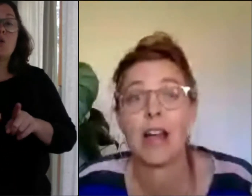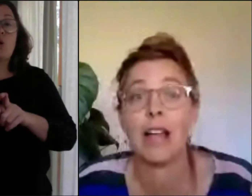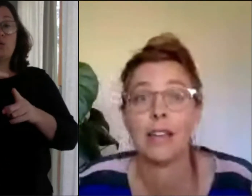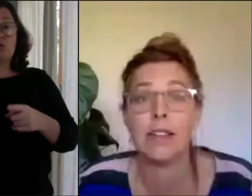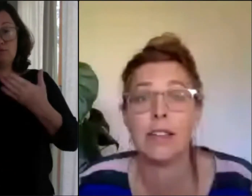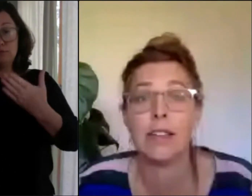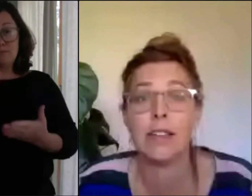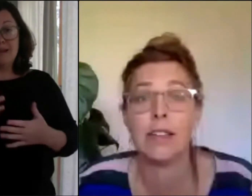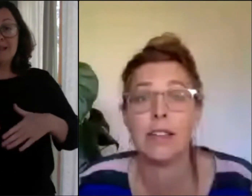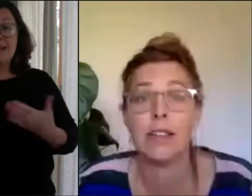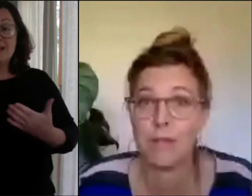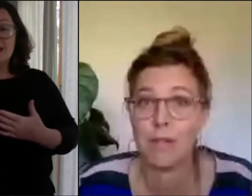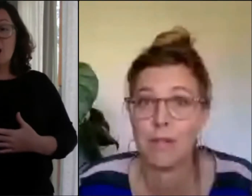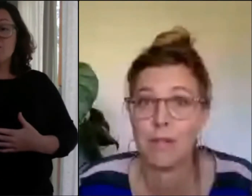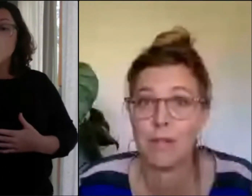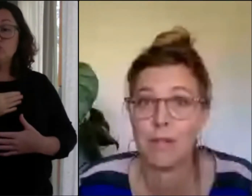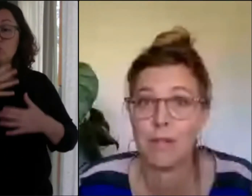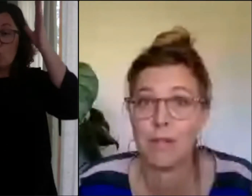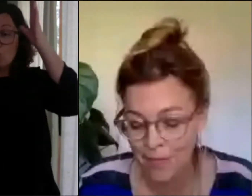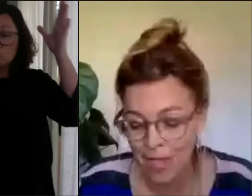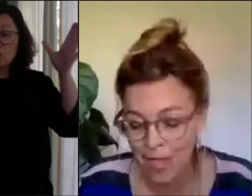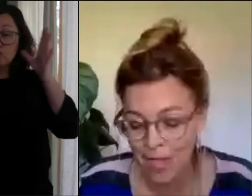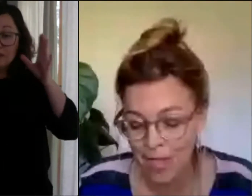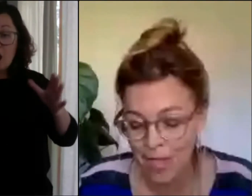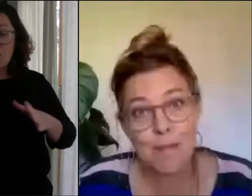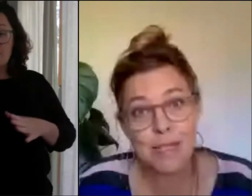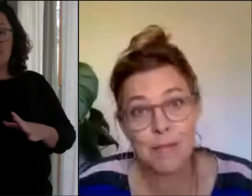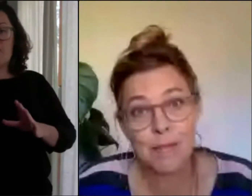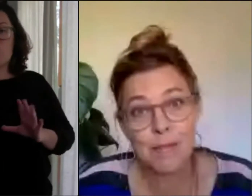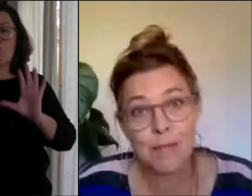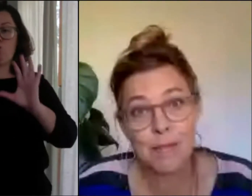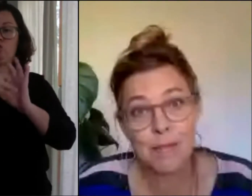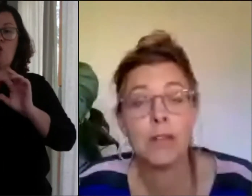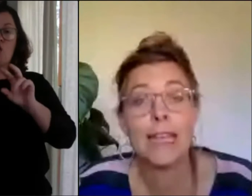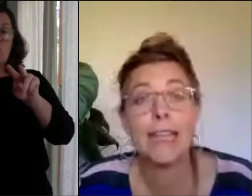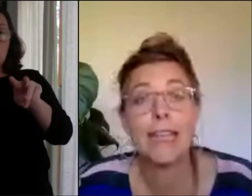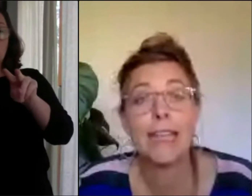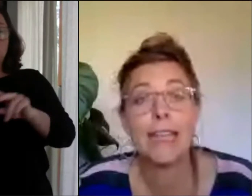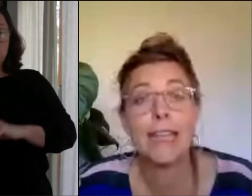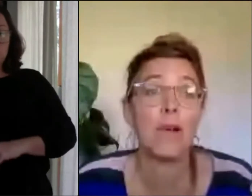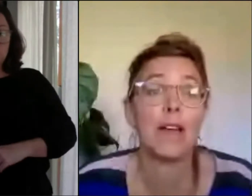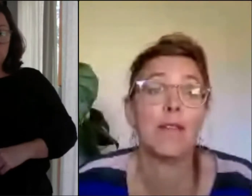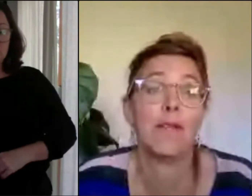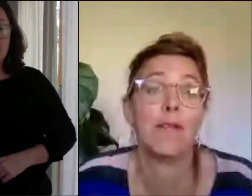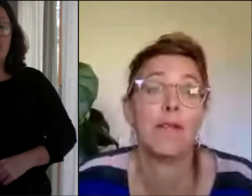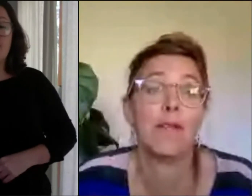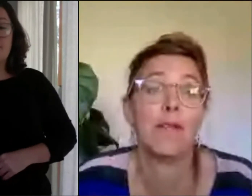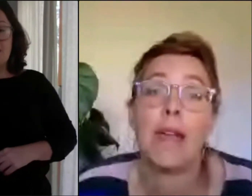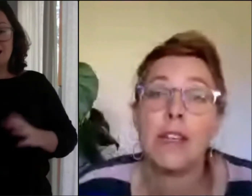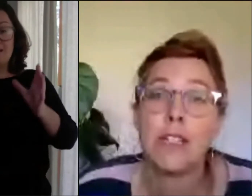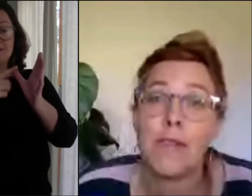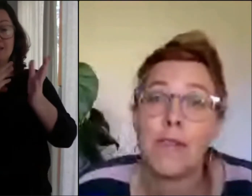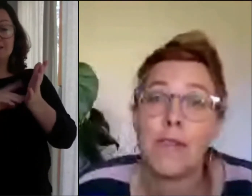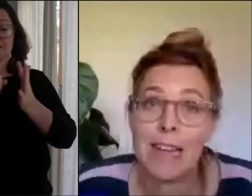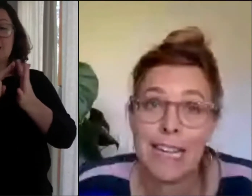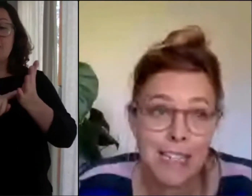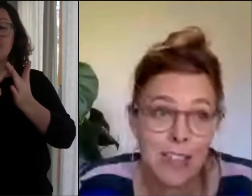Torres Strait Islanders who are joining the webinar today. My name is Amelia Carew-Reid. I'm one of the